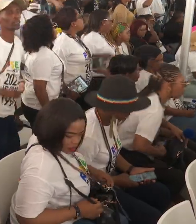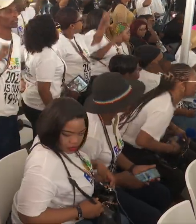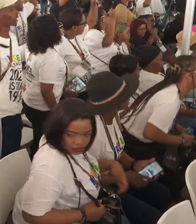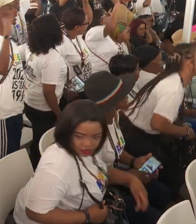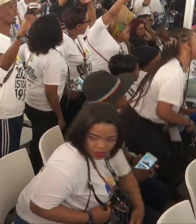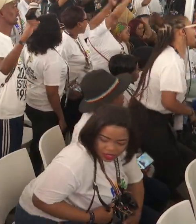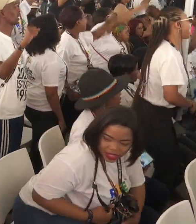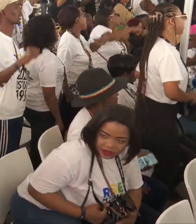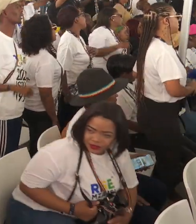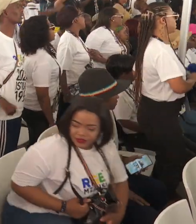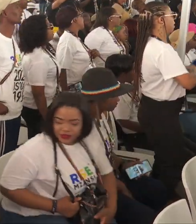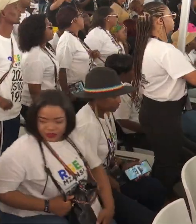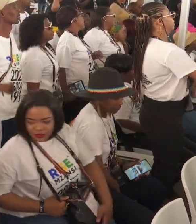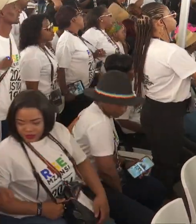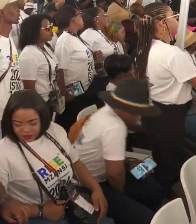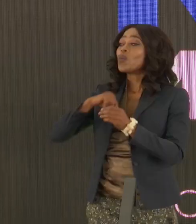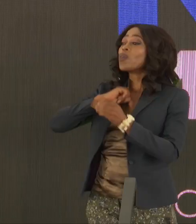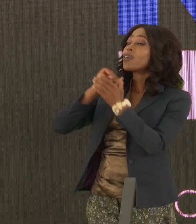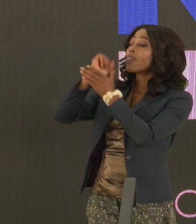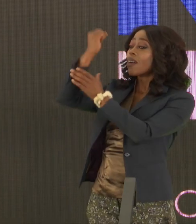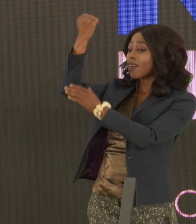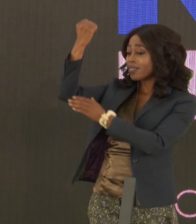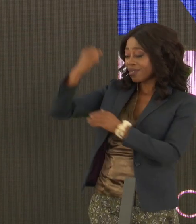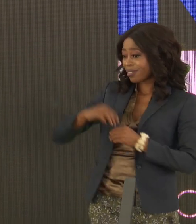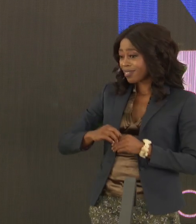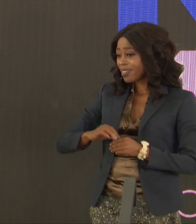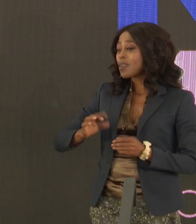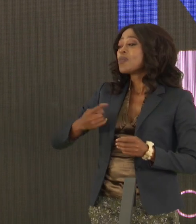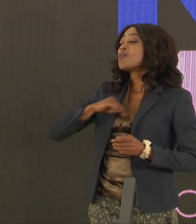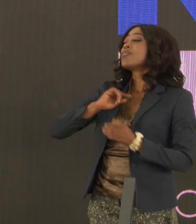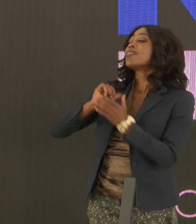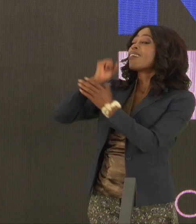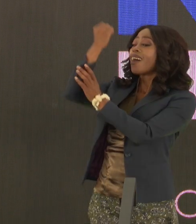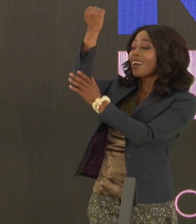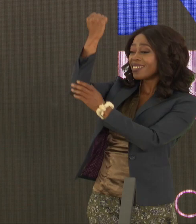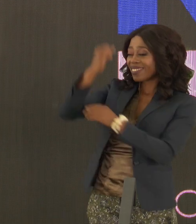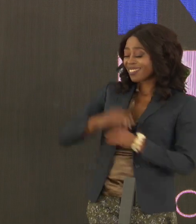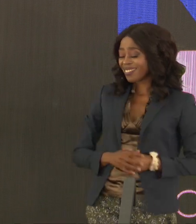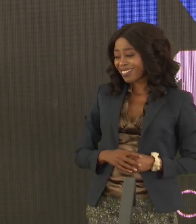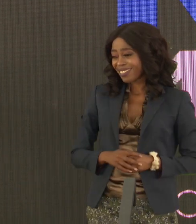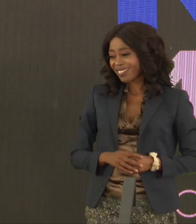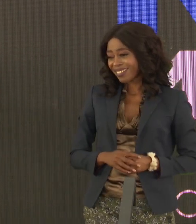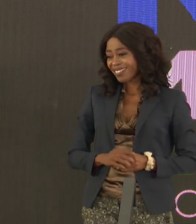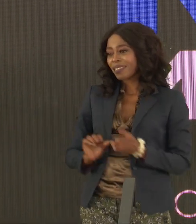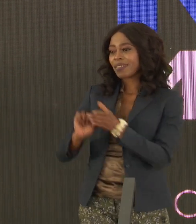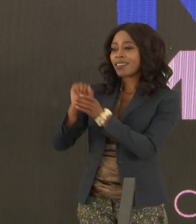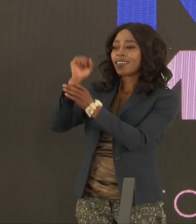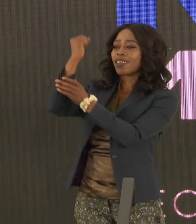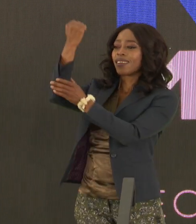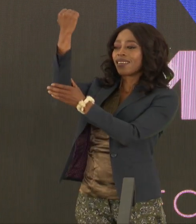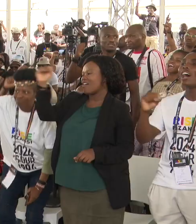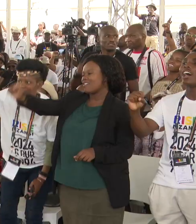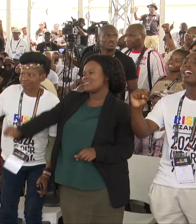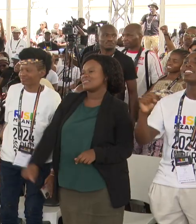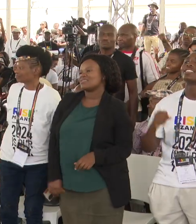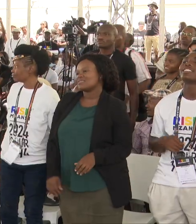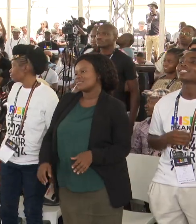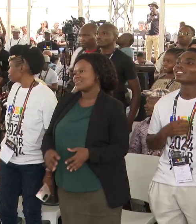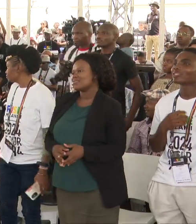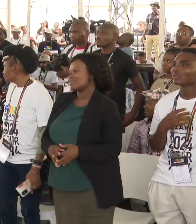rise! We rise! We rise! Rise, Mzansi, rise!